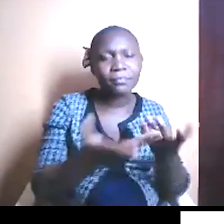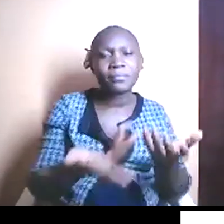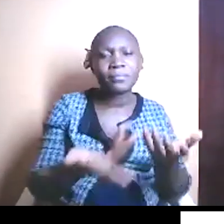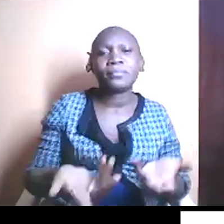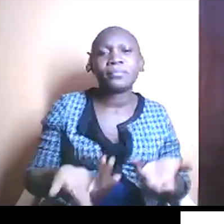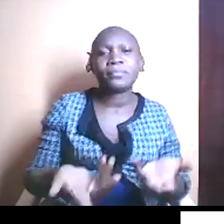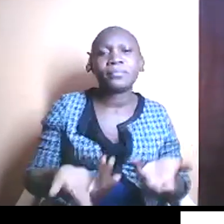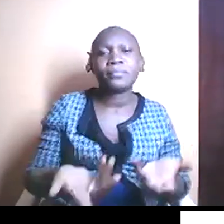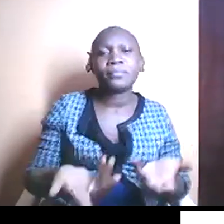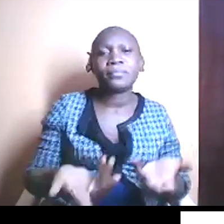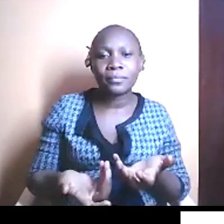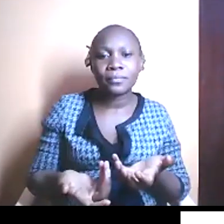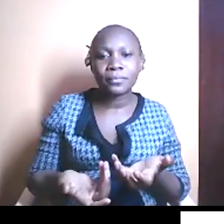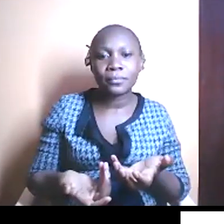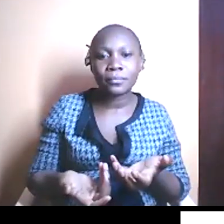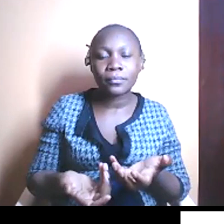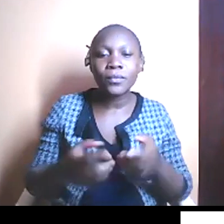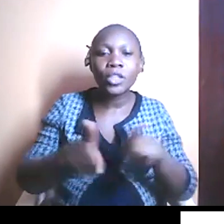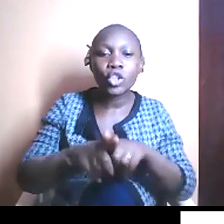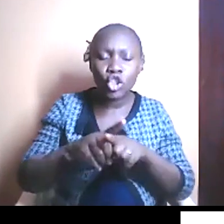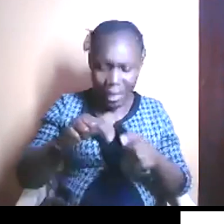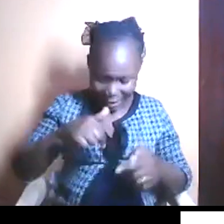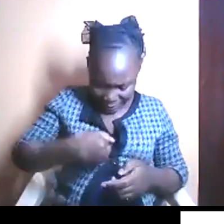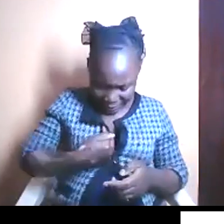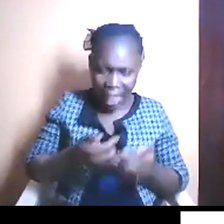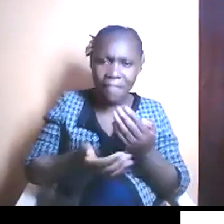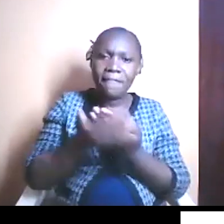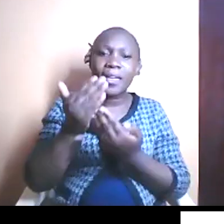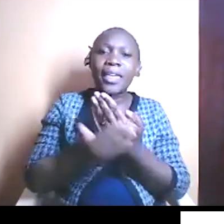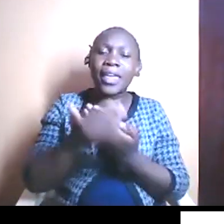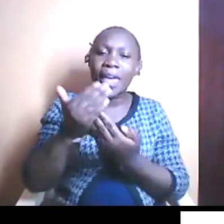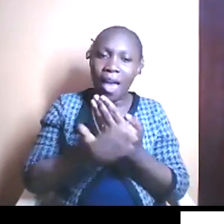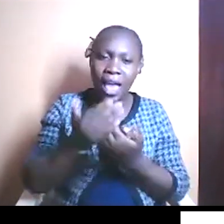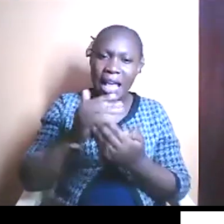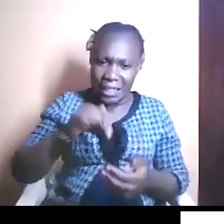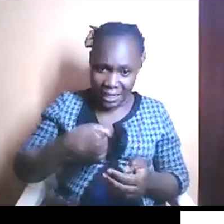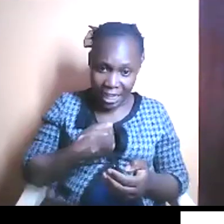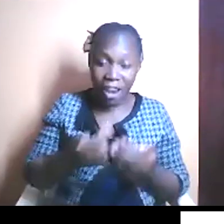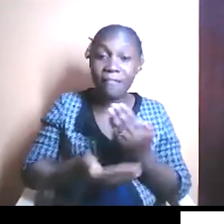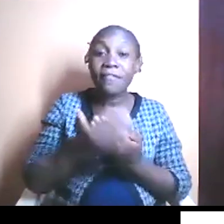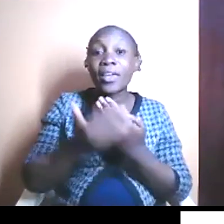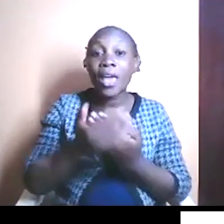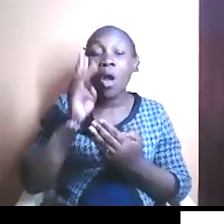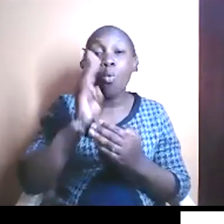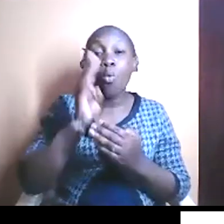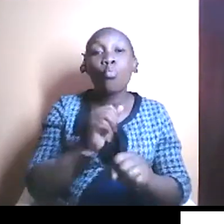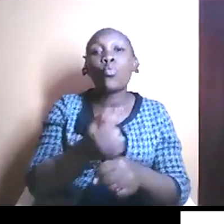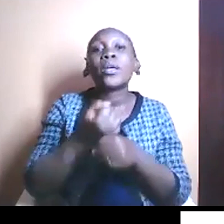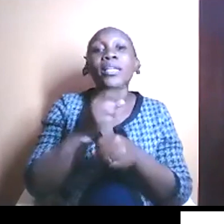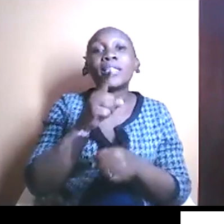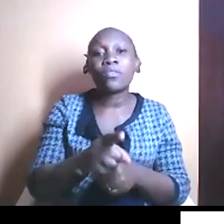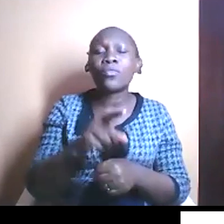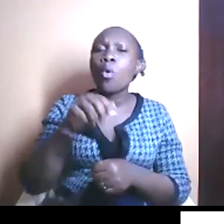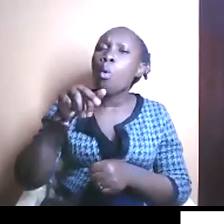obviously, self-care is a lifesaver. I cannot emphasize this enough. Take a walk, meditate,